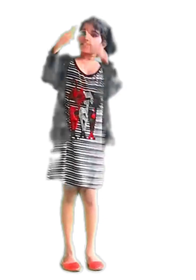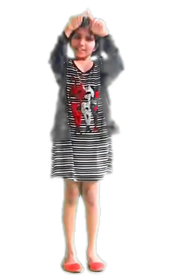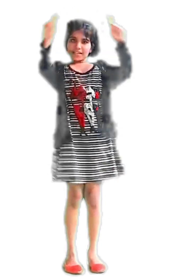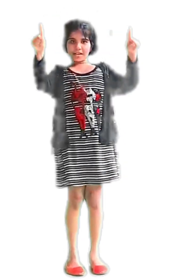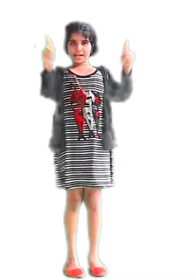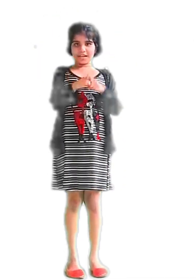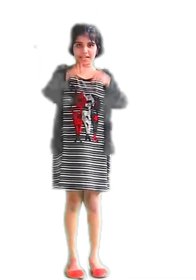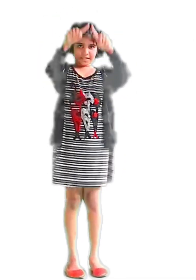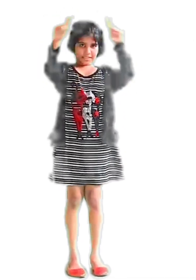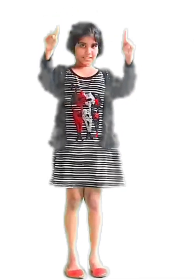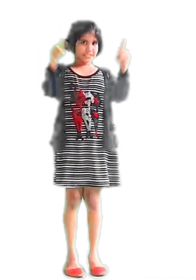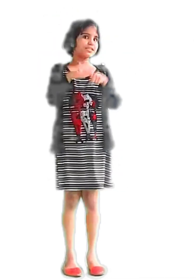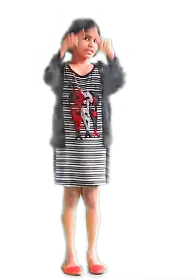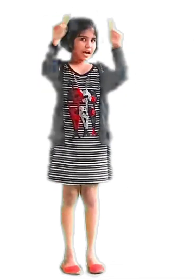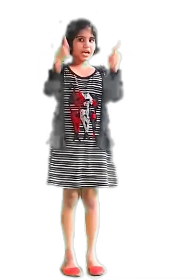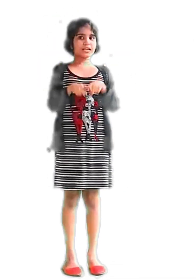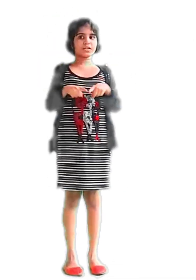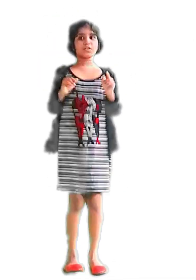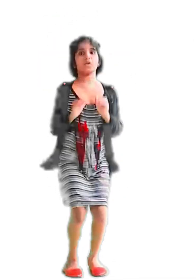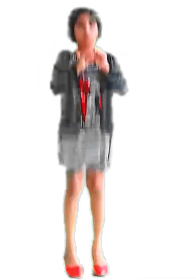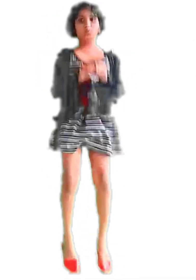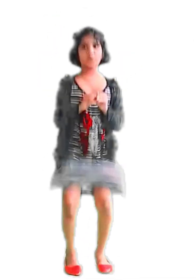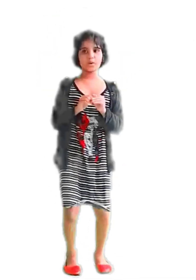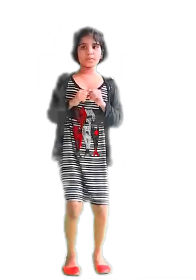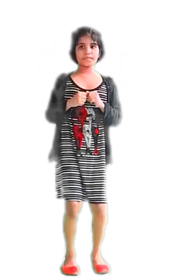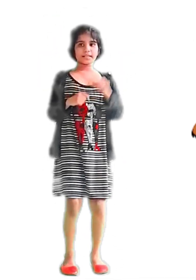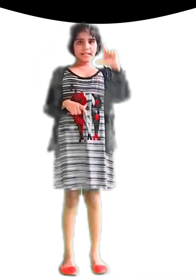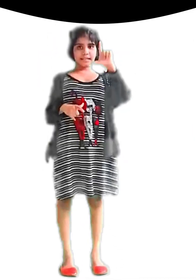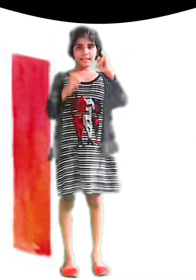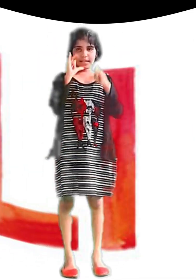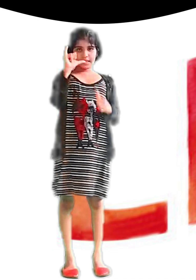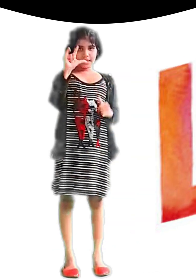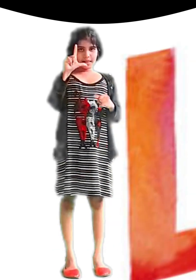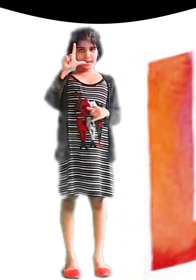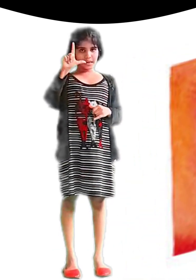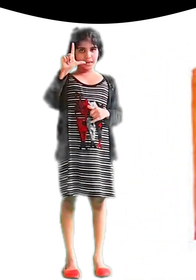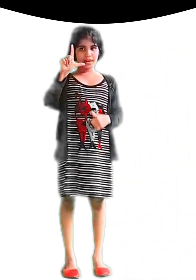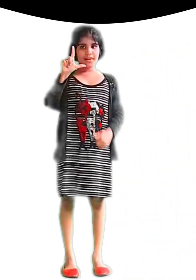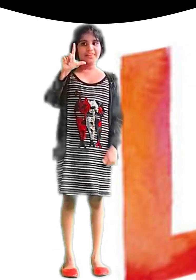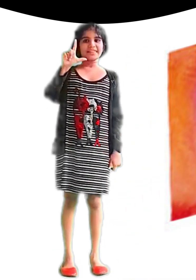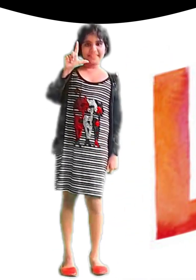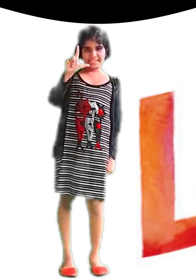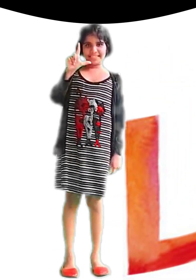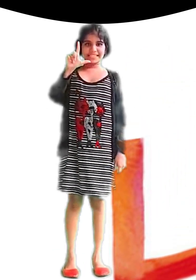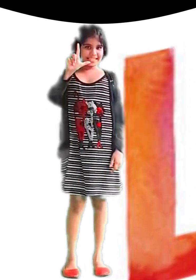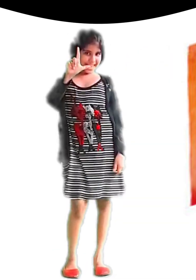kite. K, K, kangaroo. L, L, this is the letter